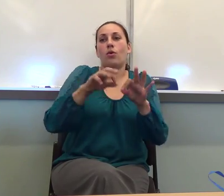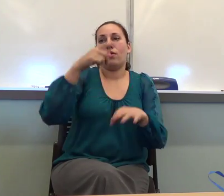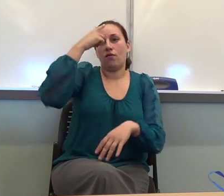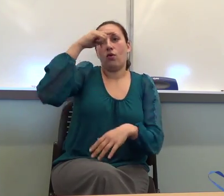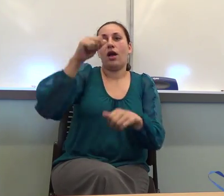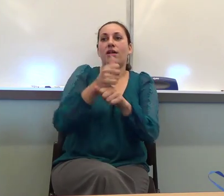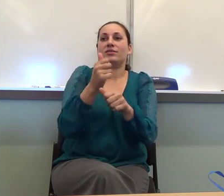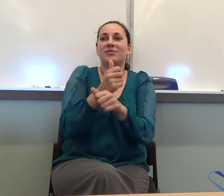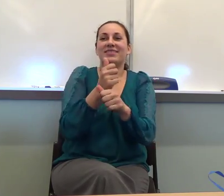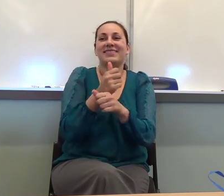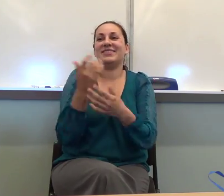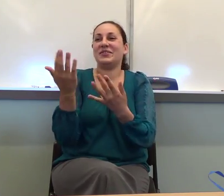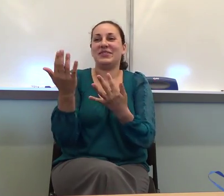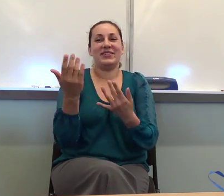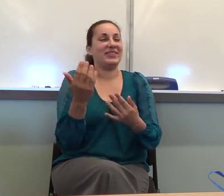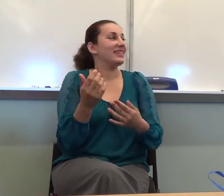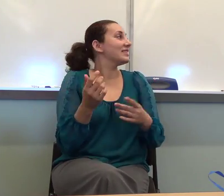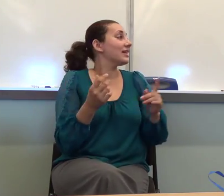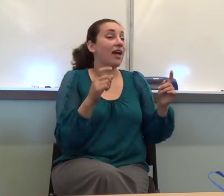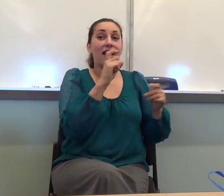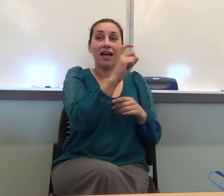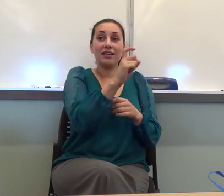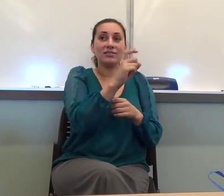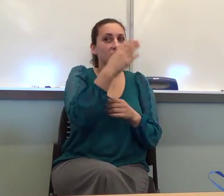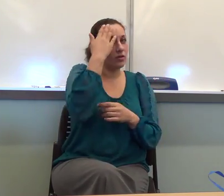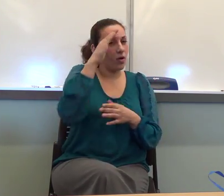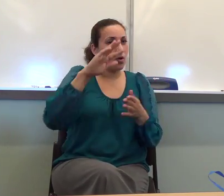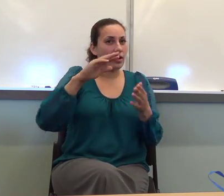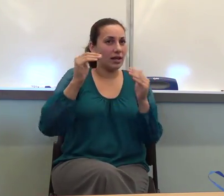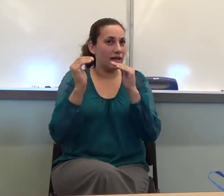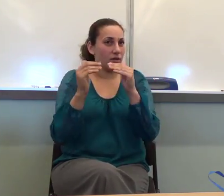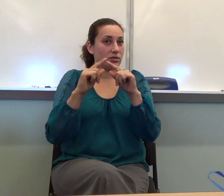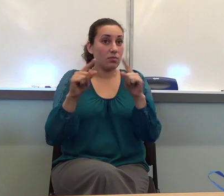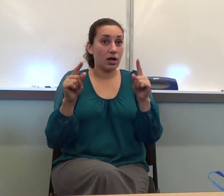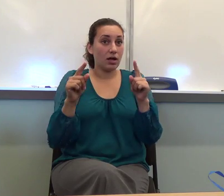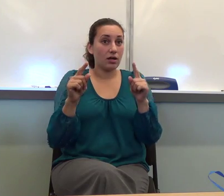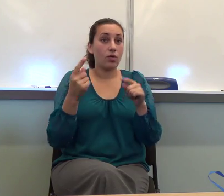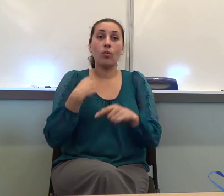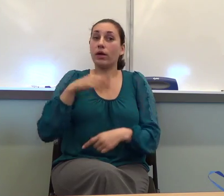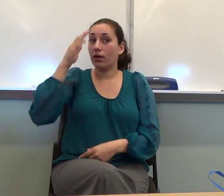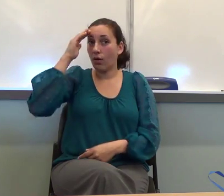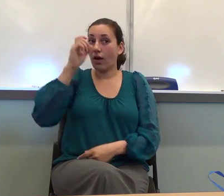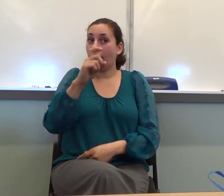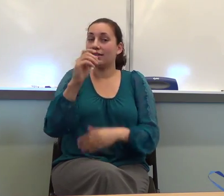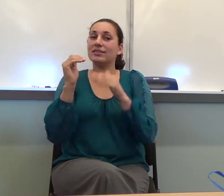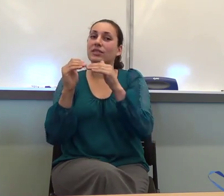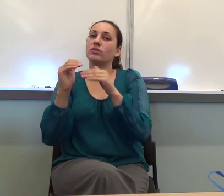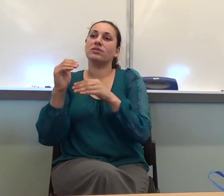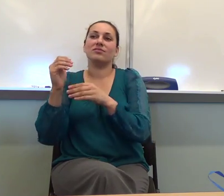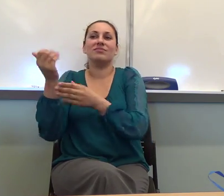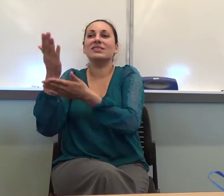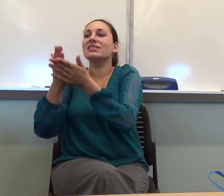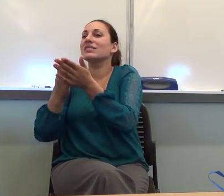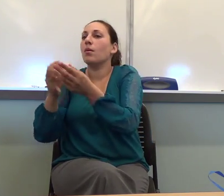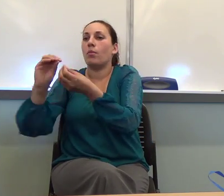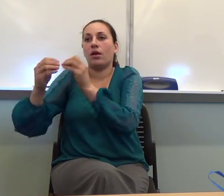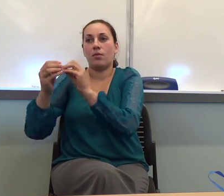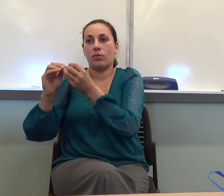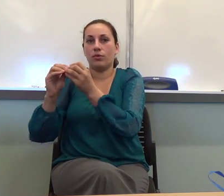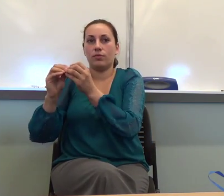We don't know what x is, but we do know it's a number. Okay? So we treat it like a